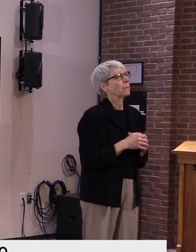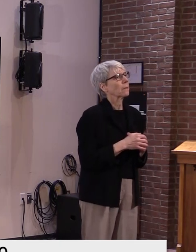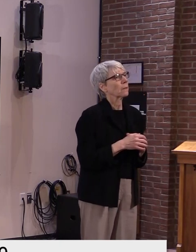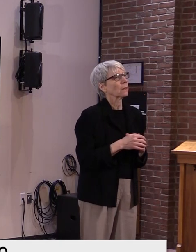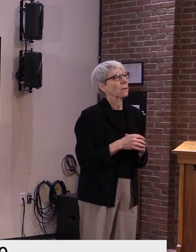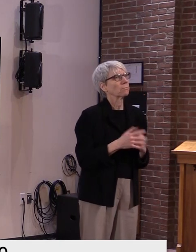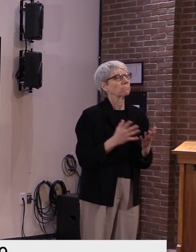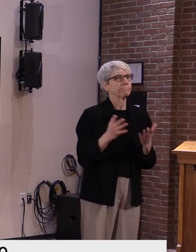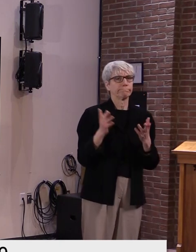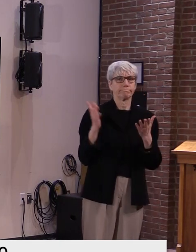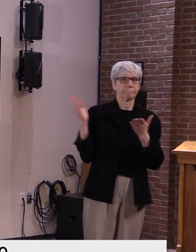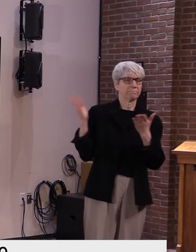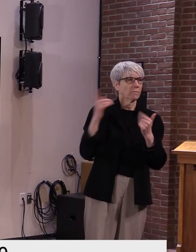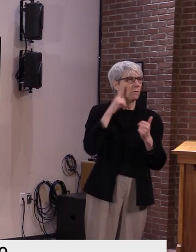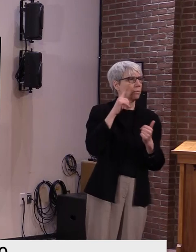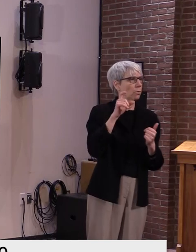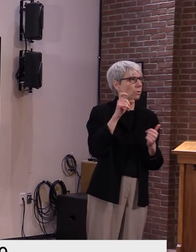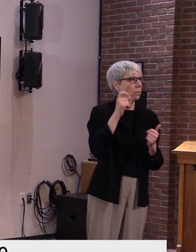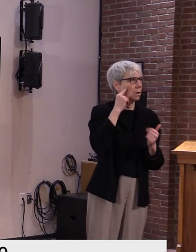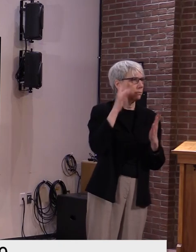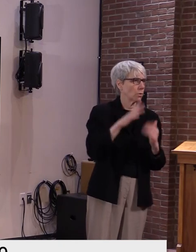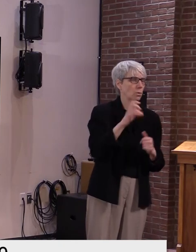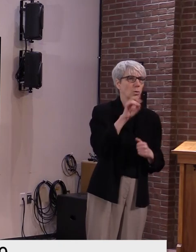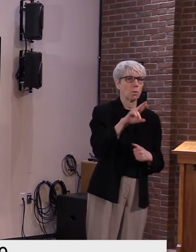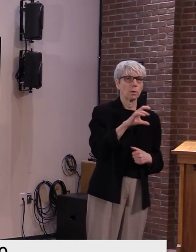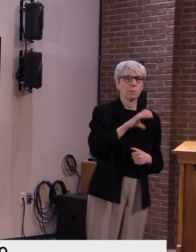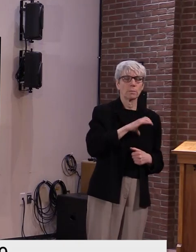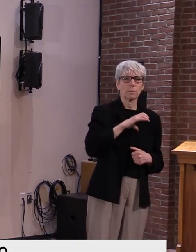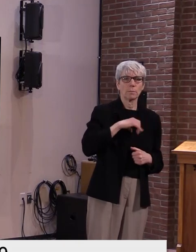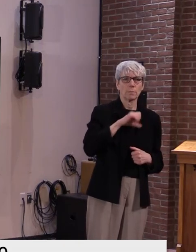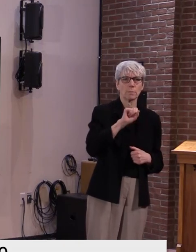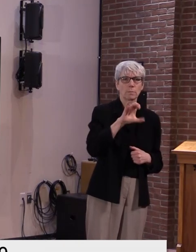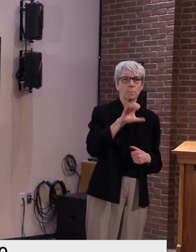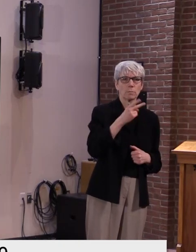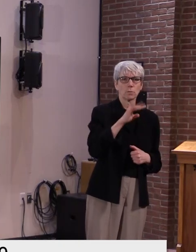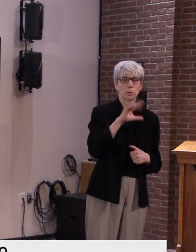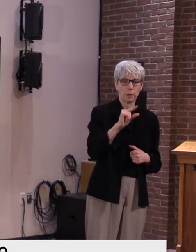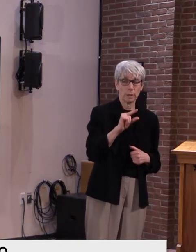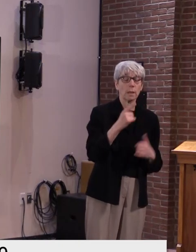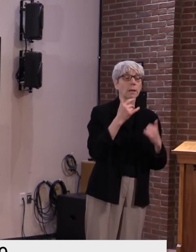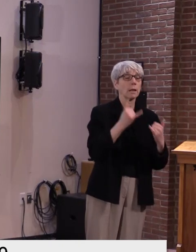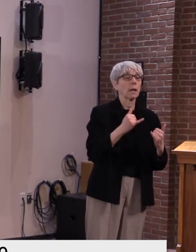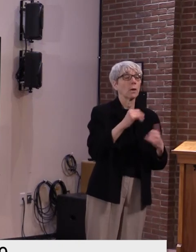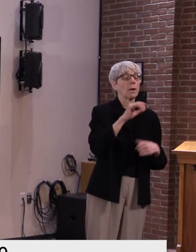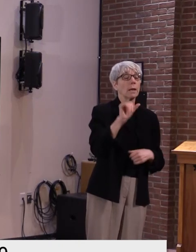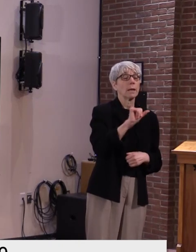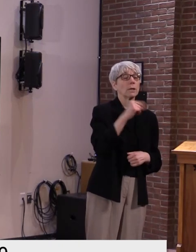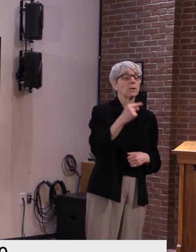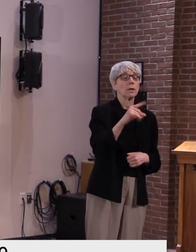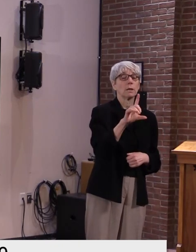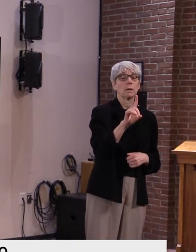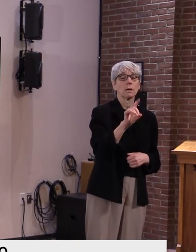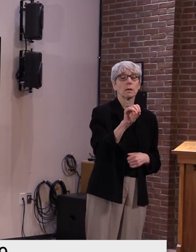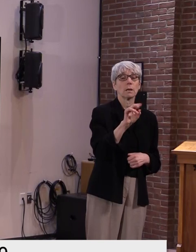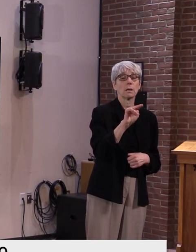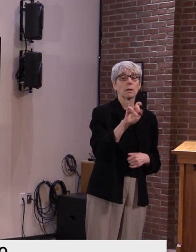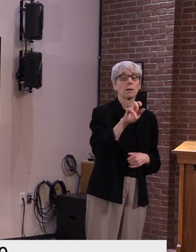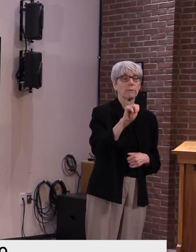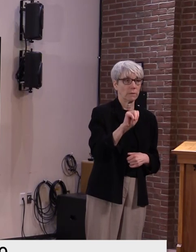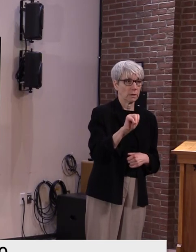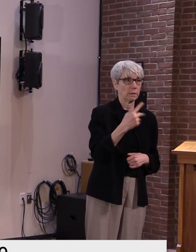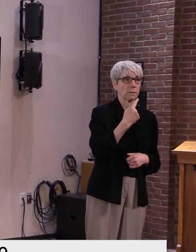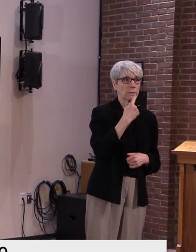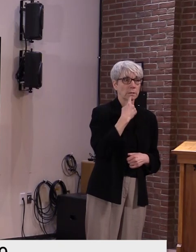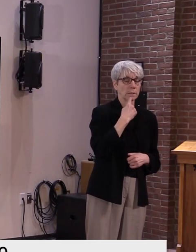maybe to the governor or to Commissioner Sherling, now that Attorney General Donovan has publicly ruled the temporary gag